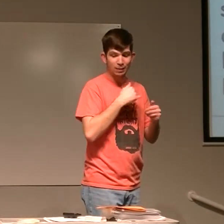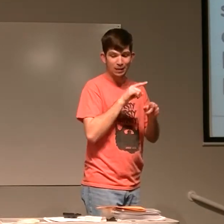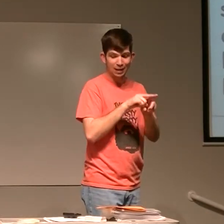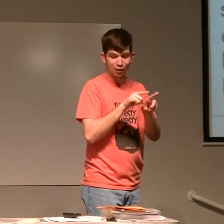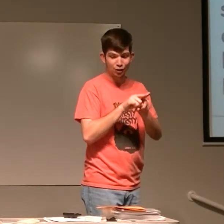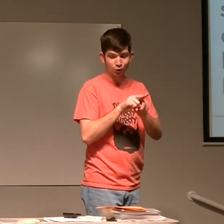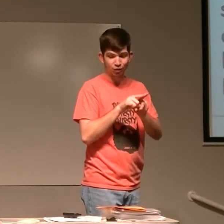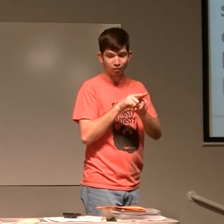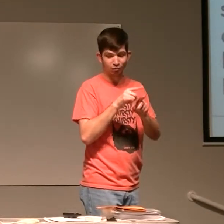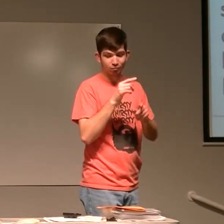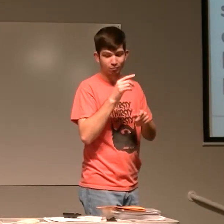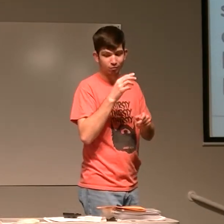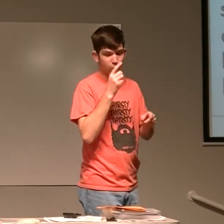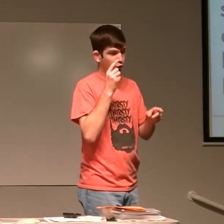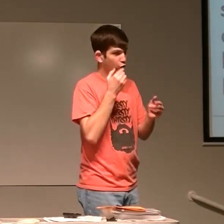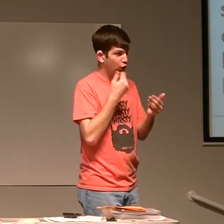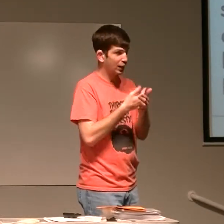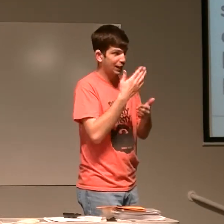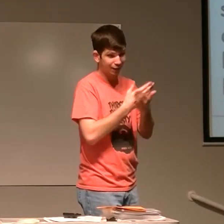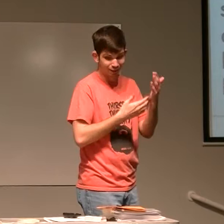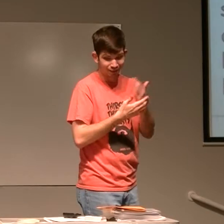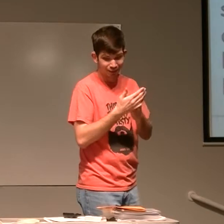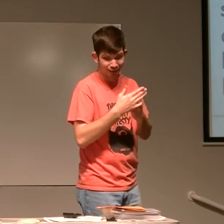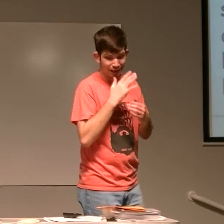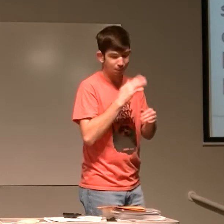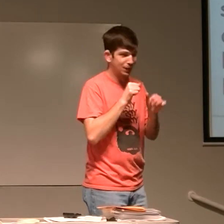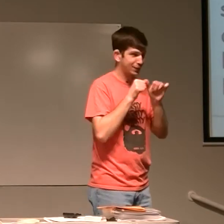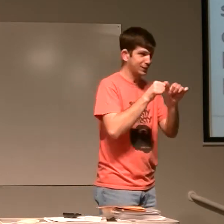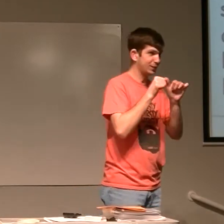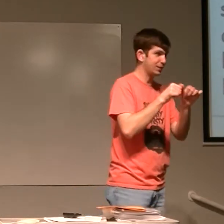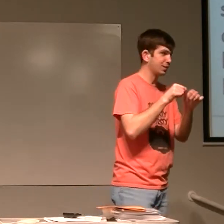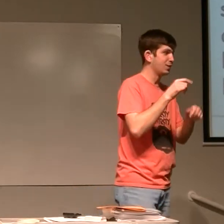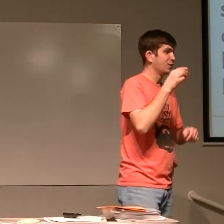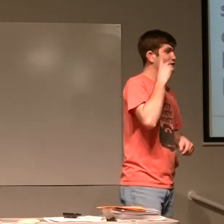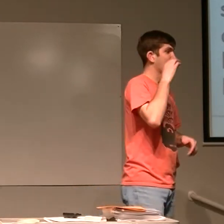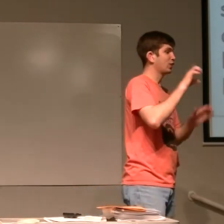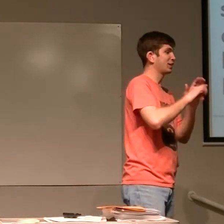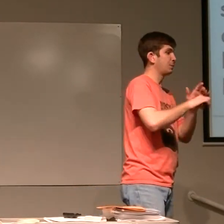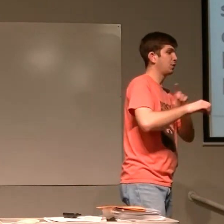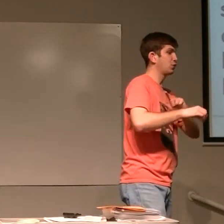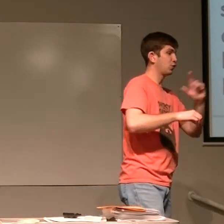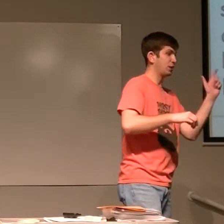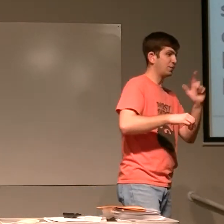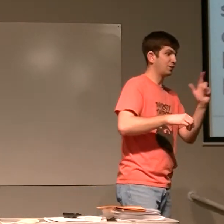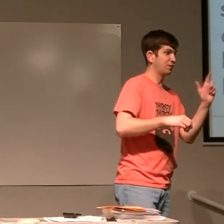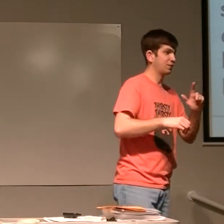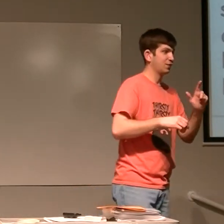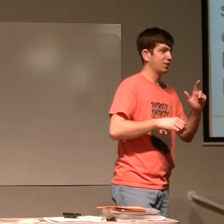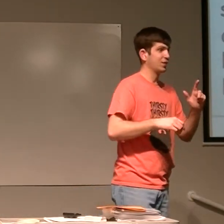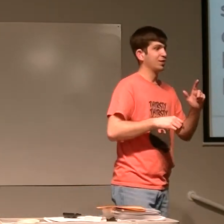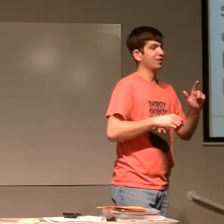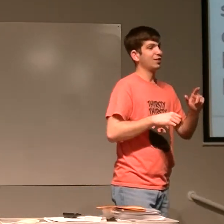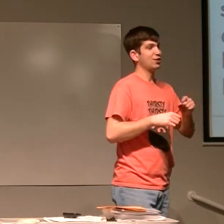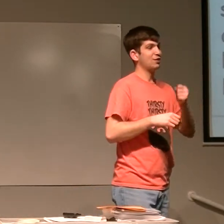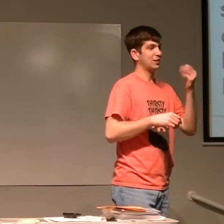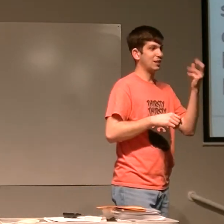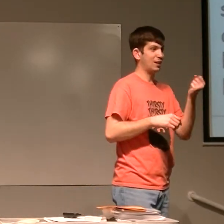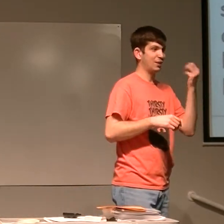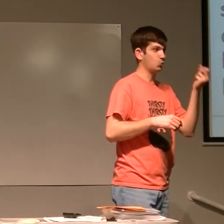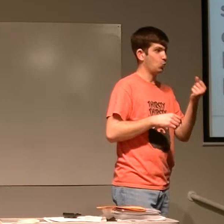be as your good hand and being consistent. So for example, if you're left, then you have to sign one